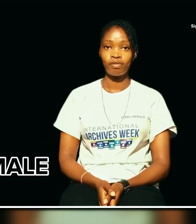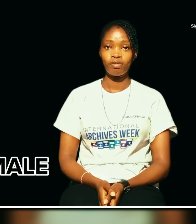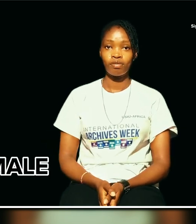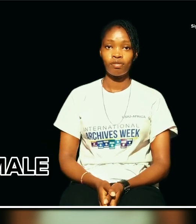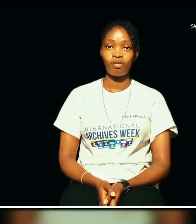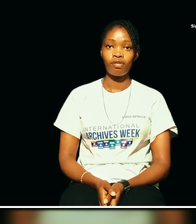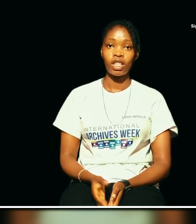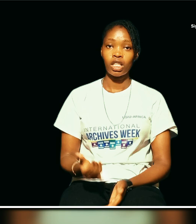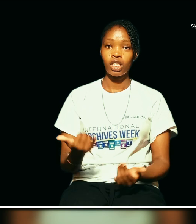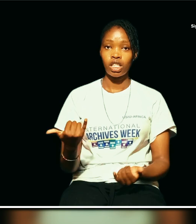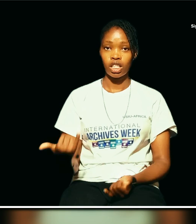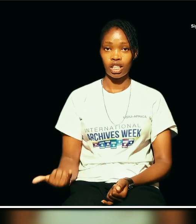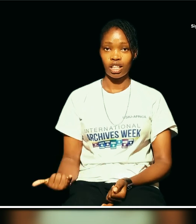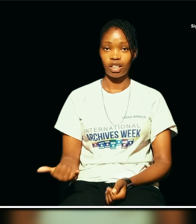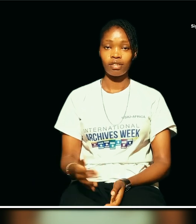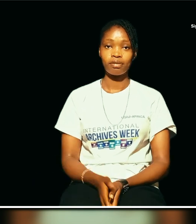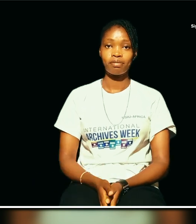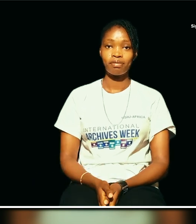young,